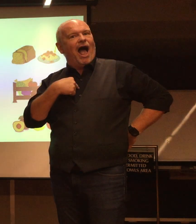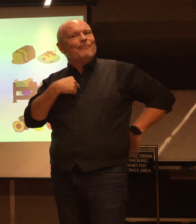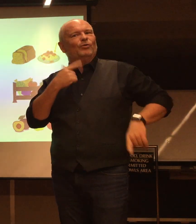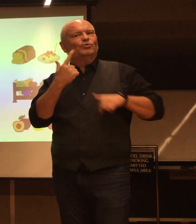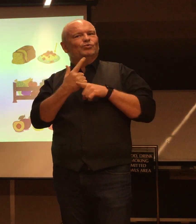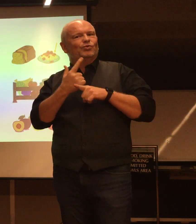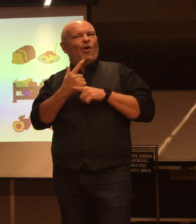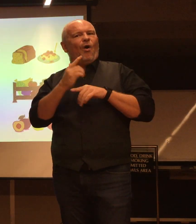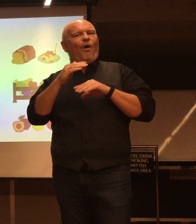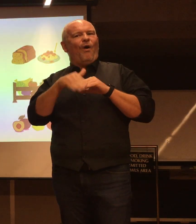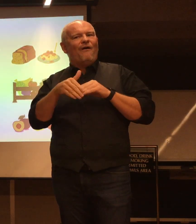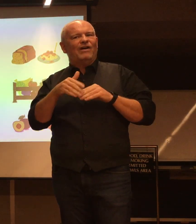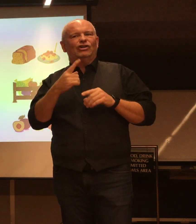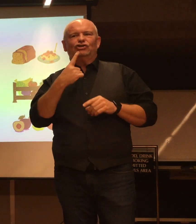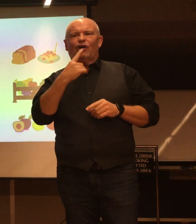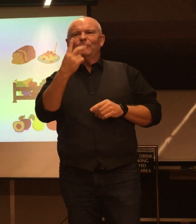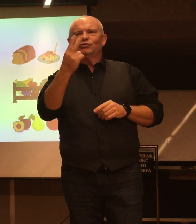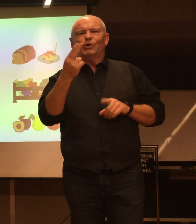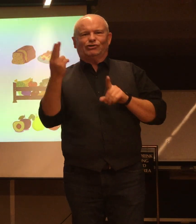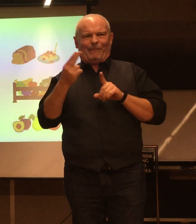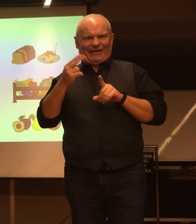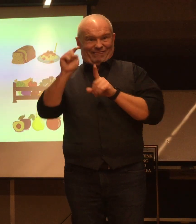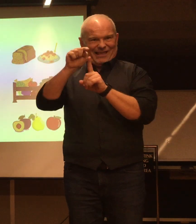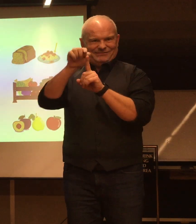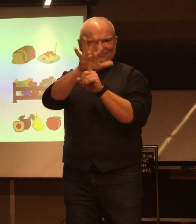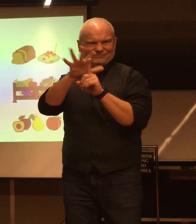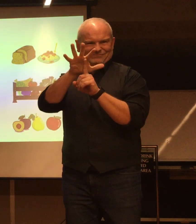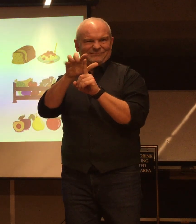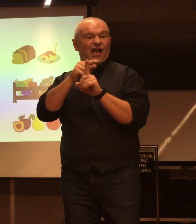talking specifically for type 2 diabetes.